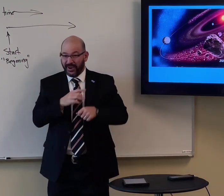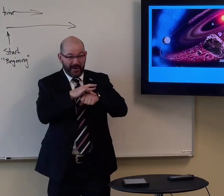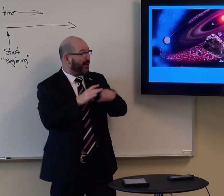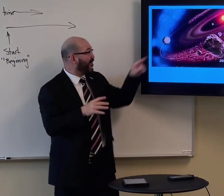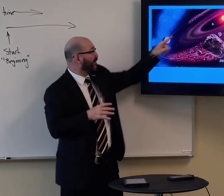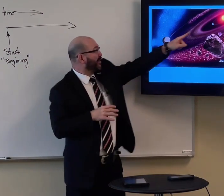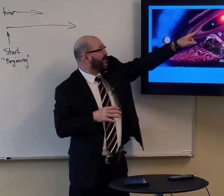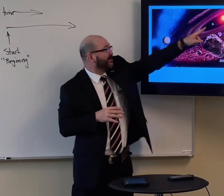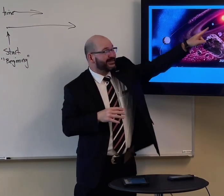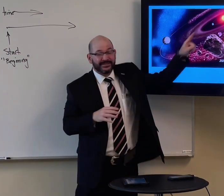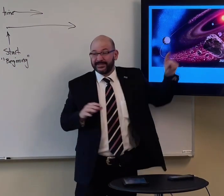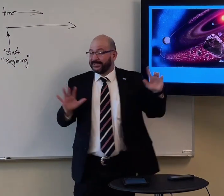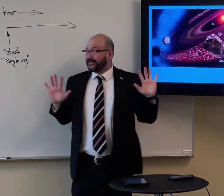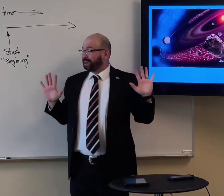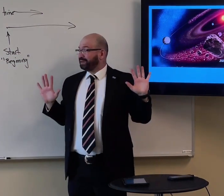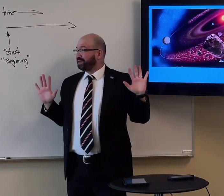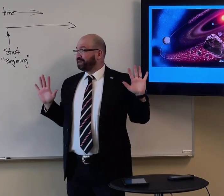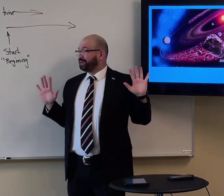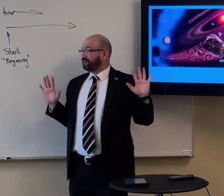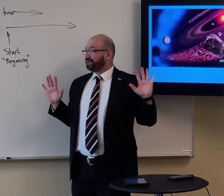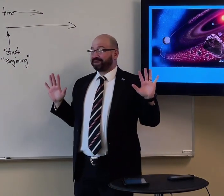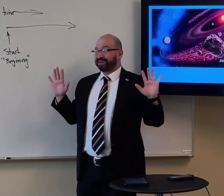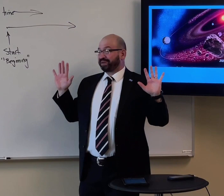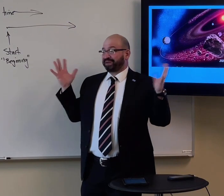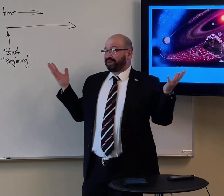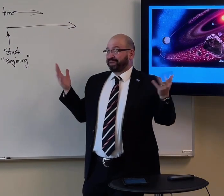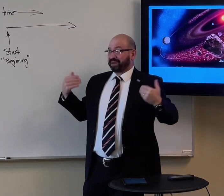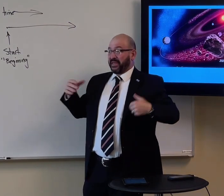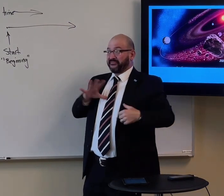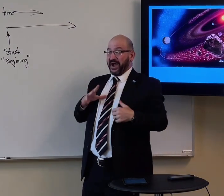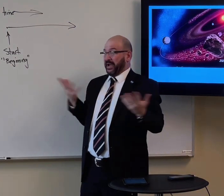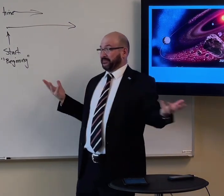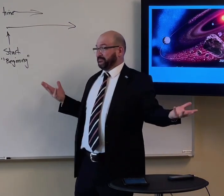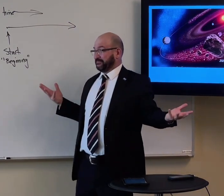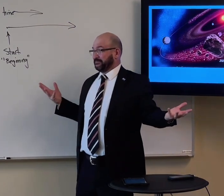and protect the earth. They'll crash into Jupiter